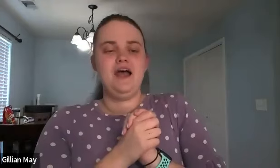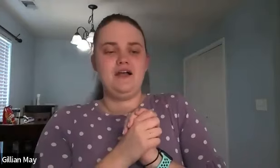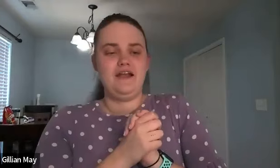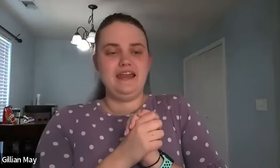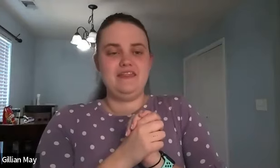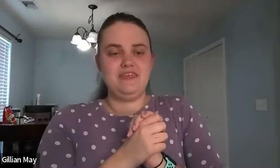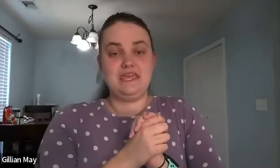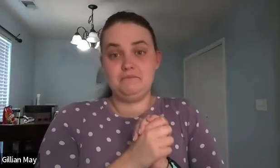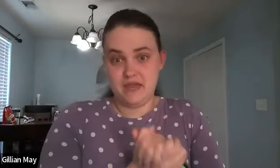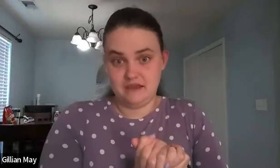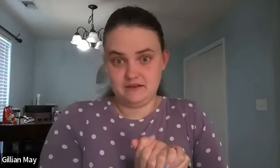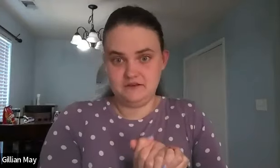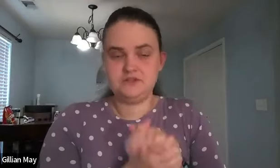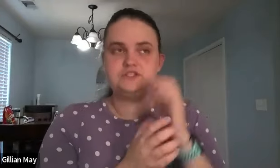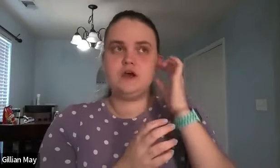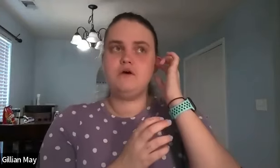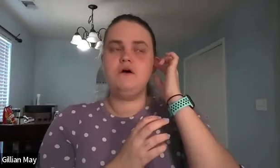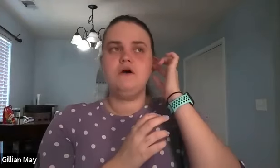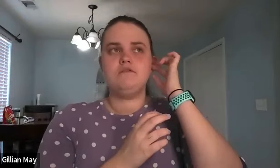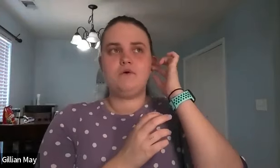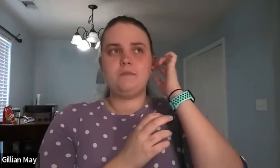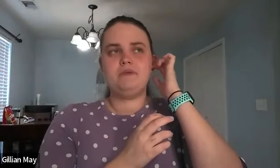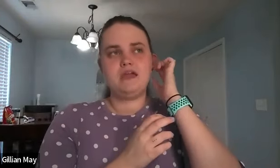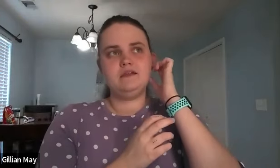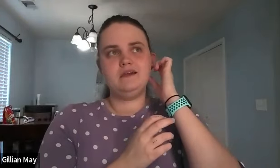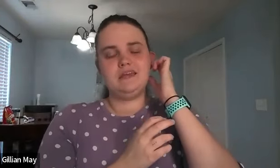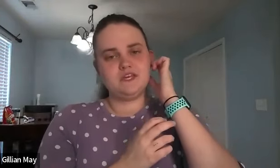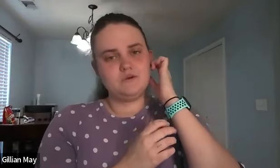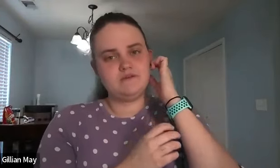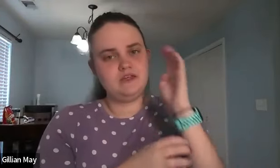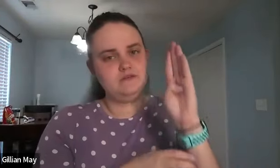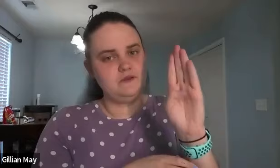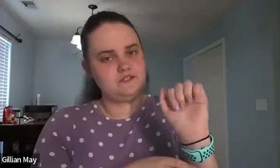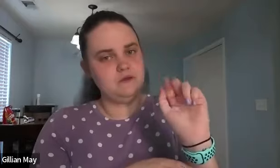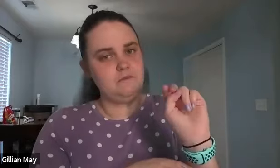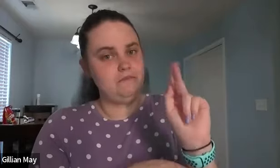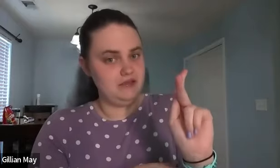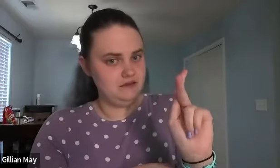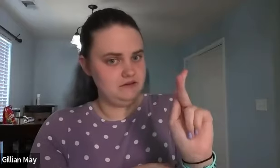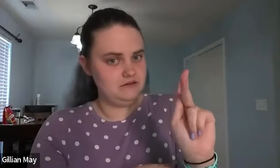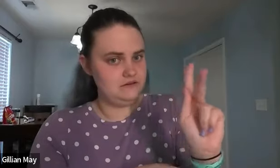All right, and then bank. So for bank, again, that's one that you fingerspell bank.